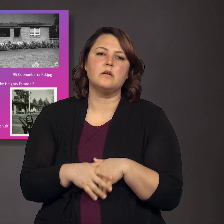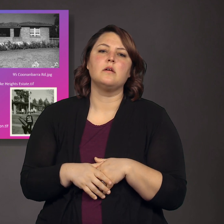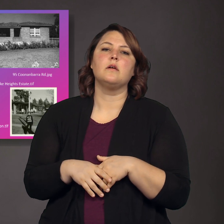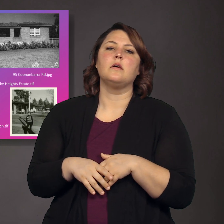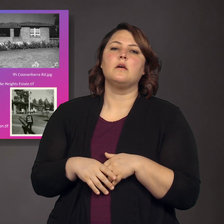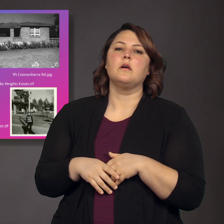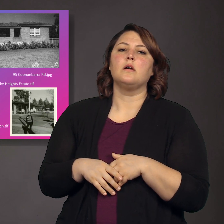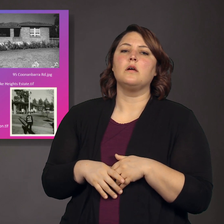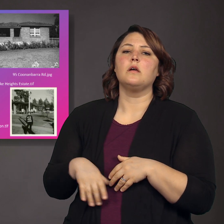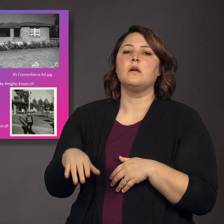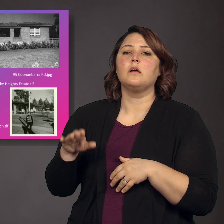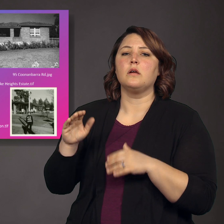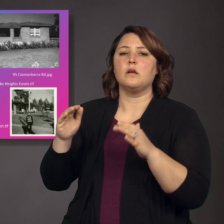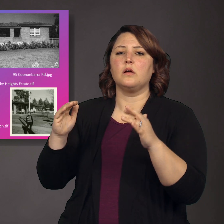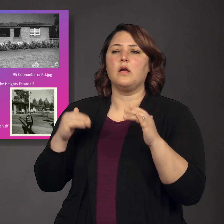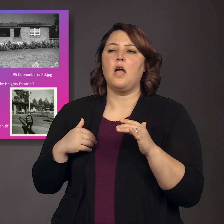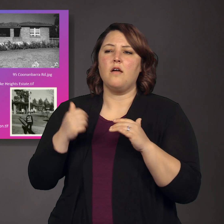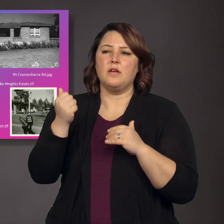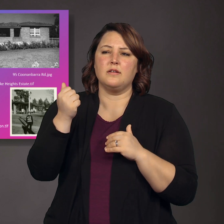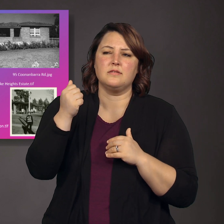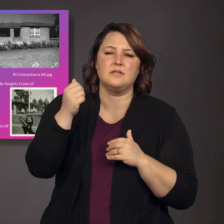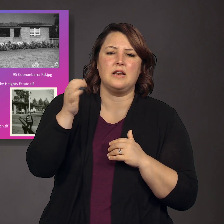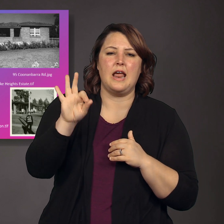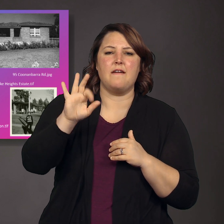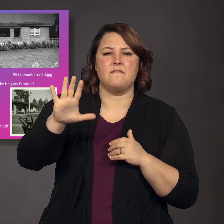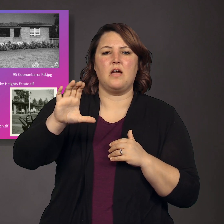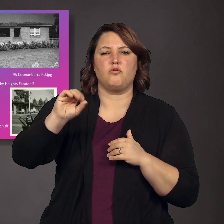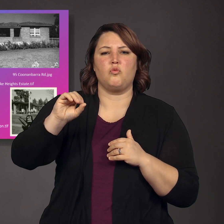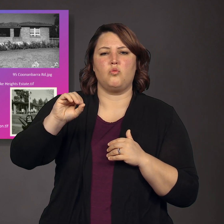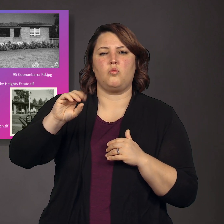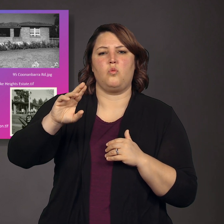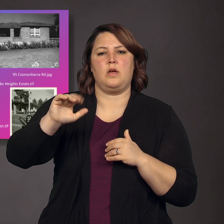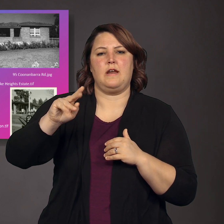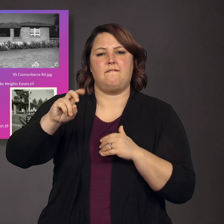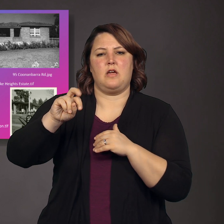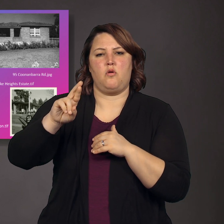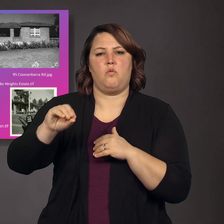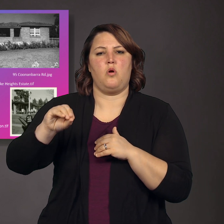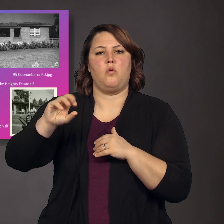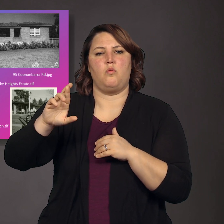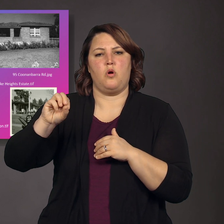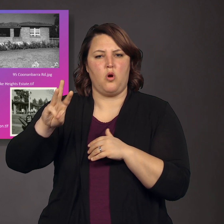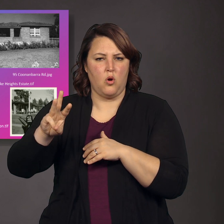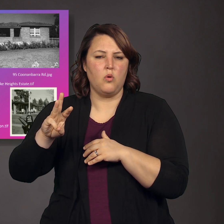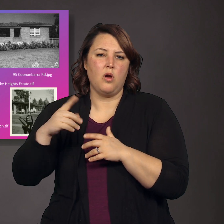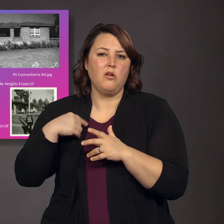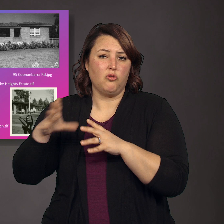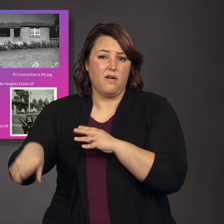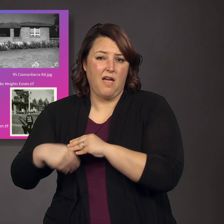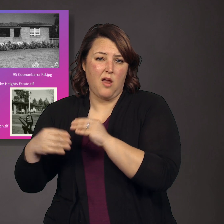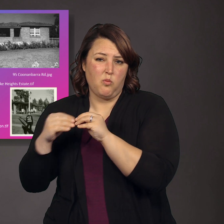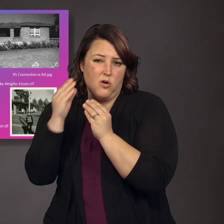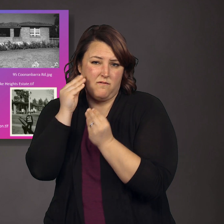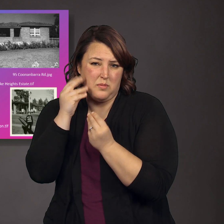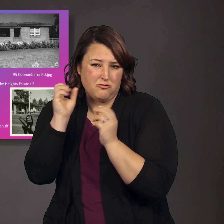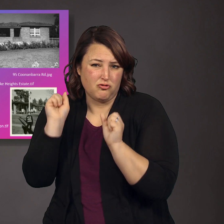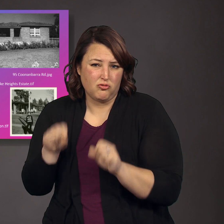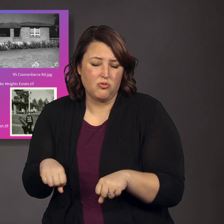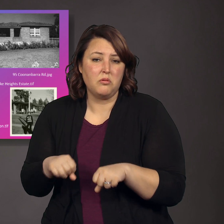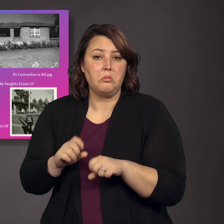95 Coonabarra Road. Could be argued that I should add in Wahroonga, New South Wales onto that. But at least if you